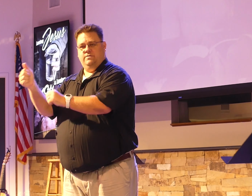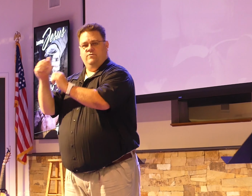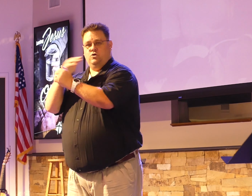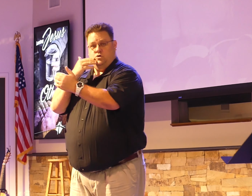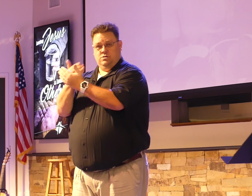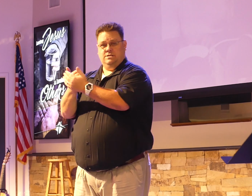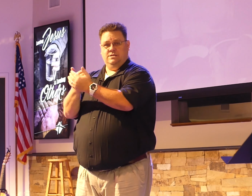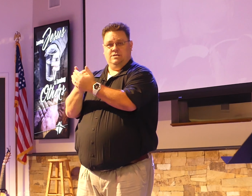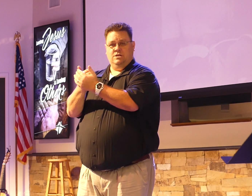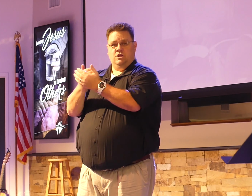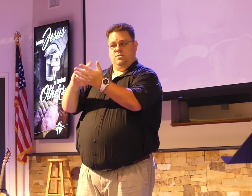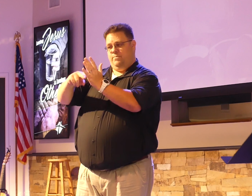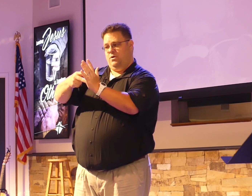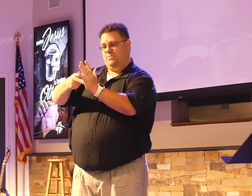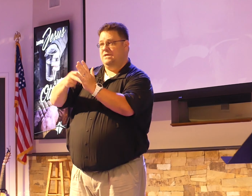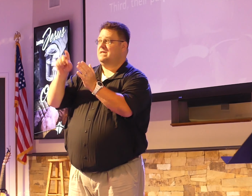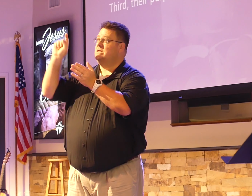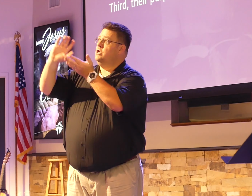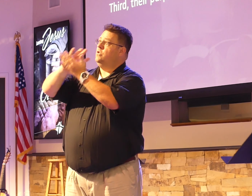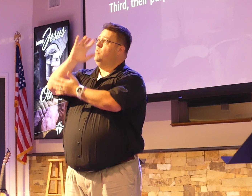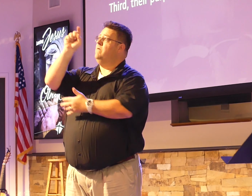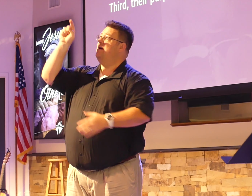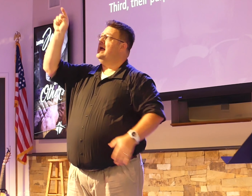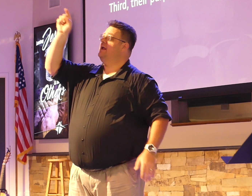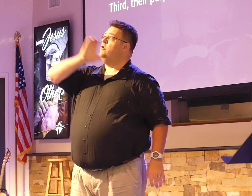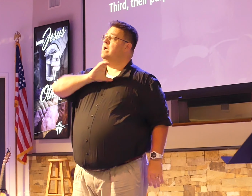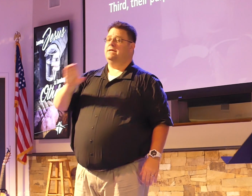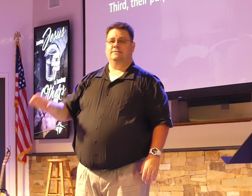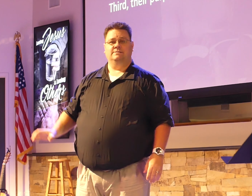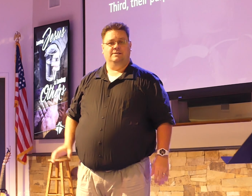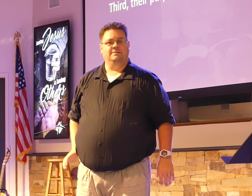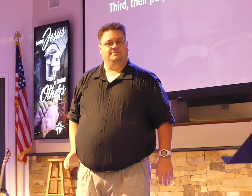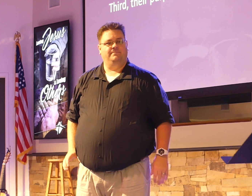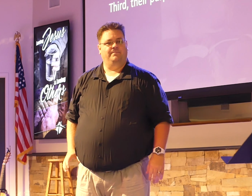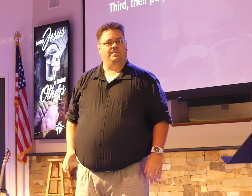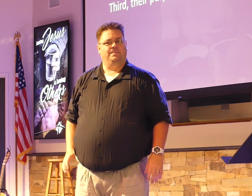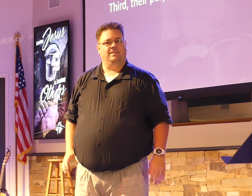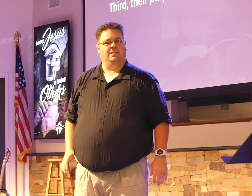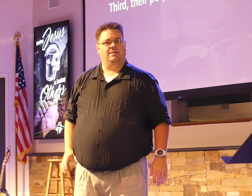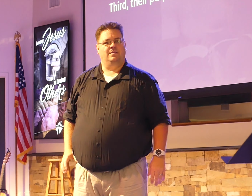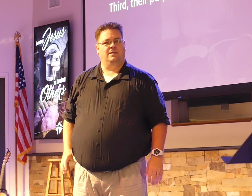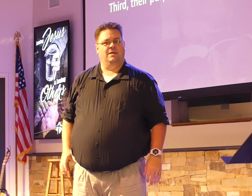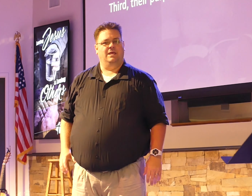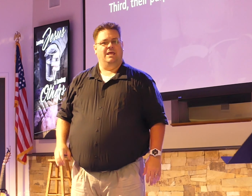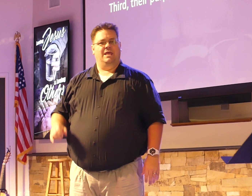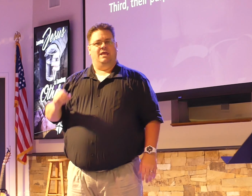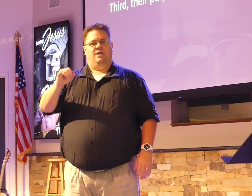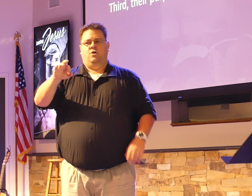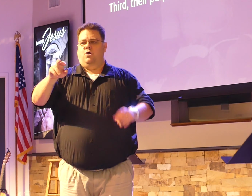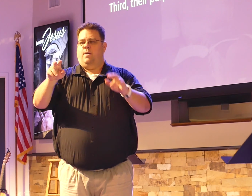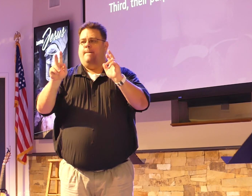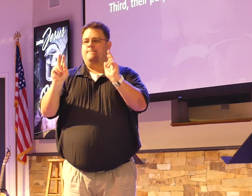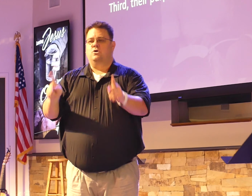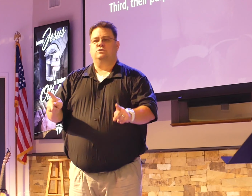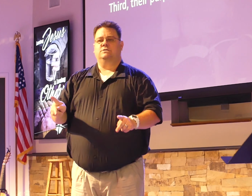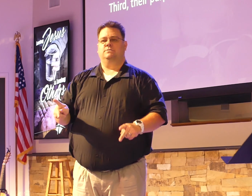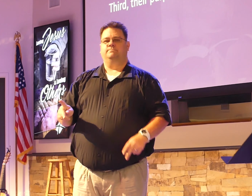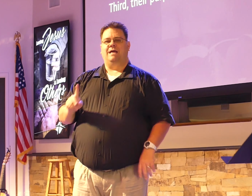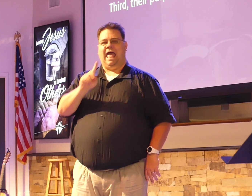is to glorify Christ. What if somebody asked the five people closest to you, who know you the